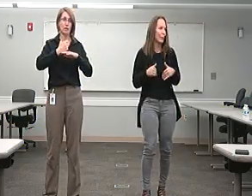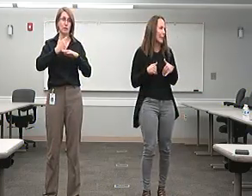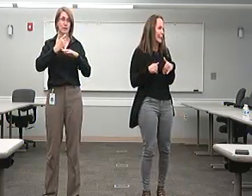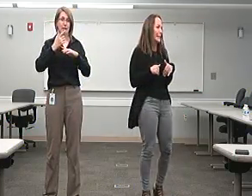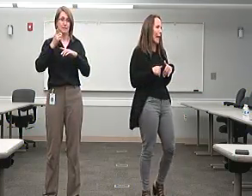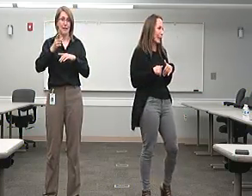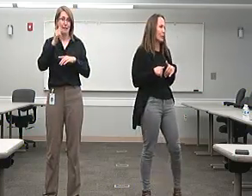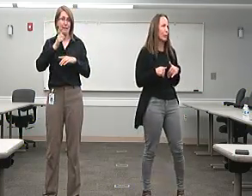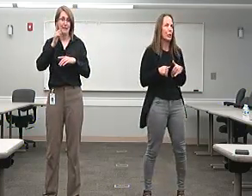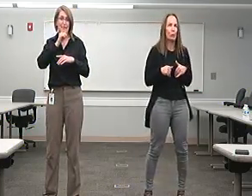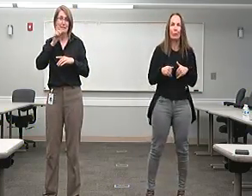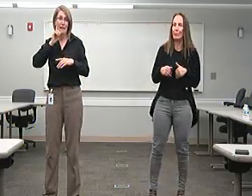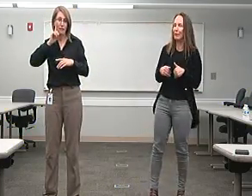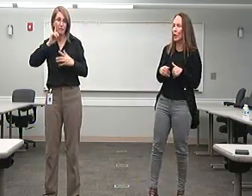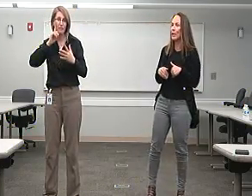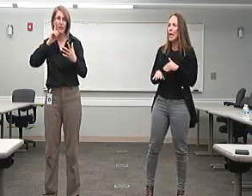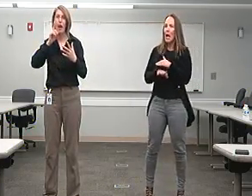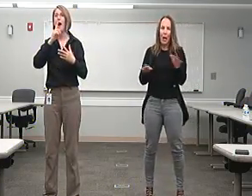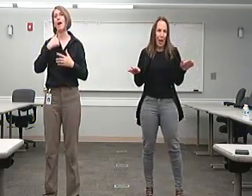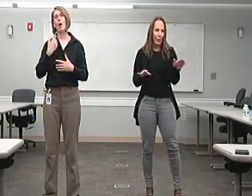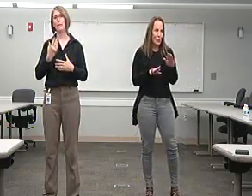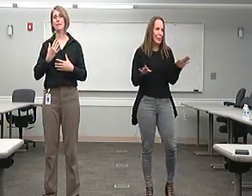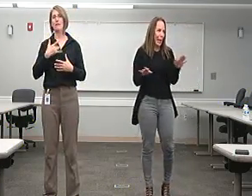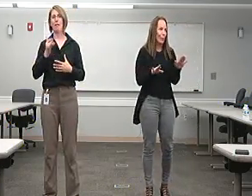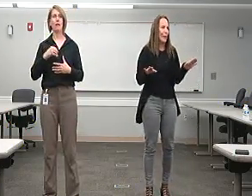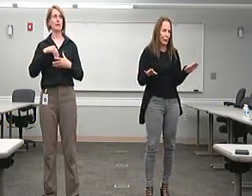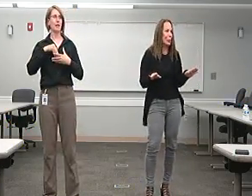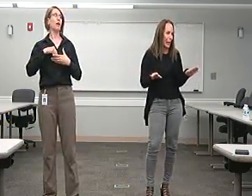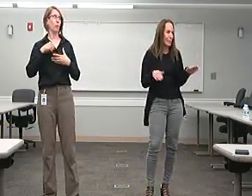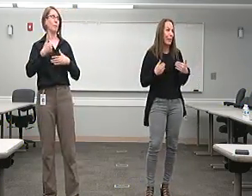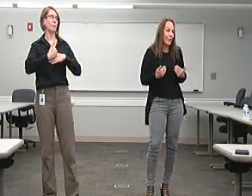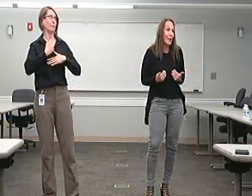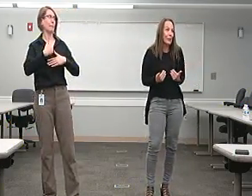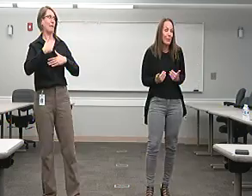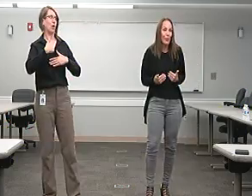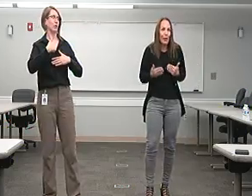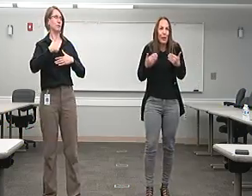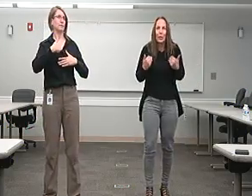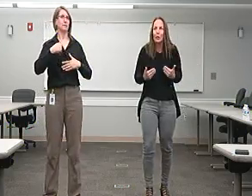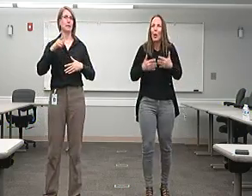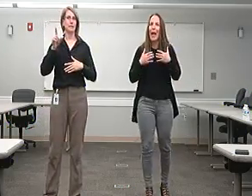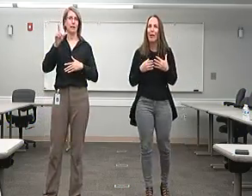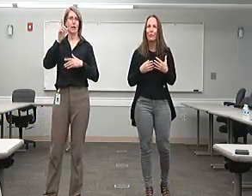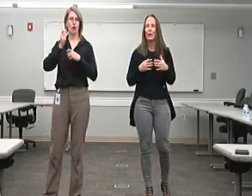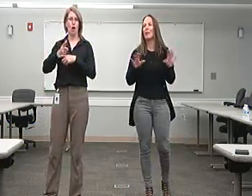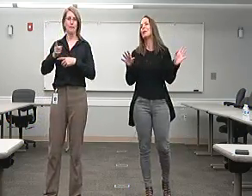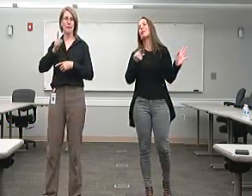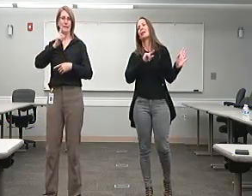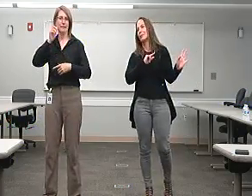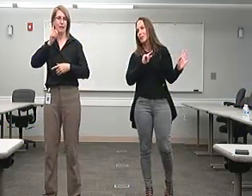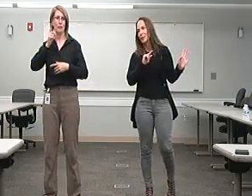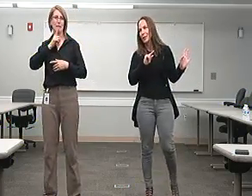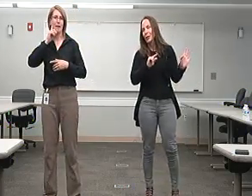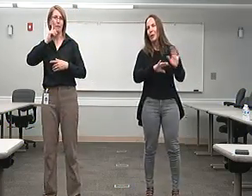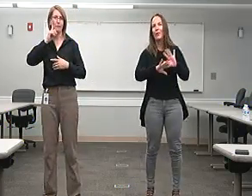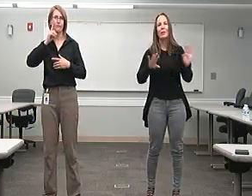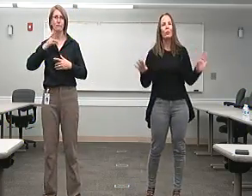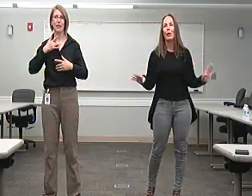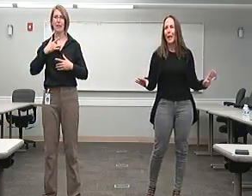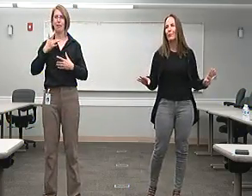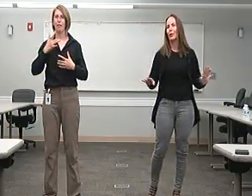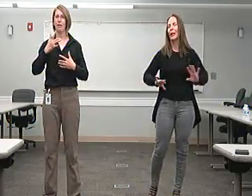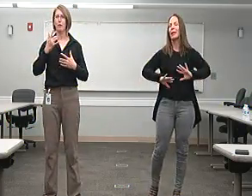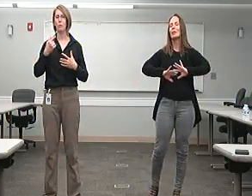pretty sure it was my fault. I was just glad we never checked. But I felt, we have enough guilt. We have enough whatever. Like, so